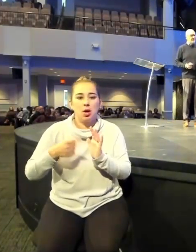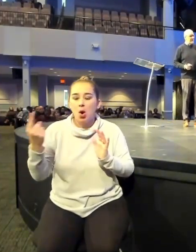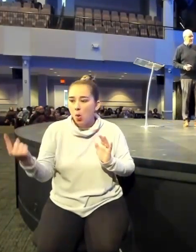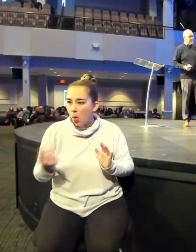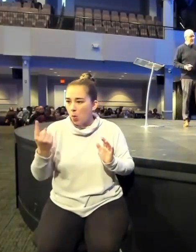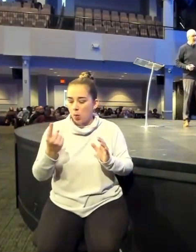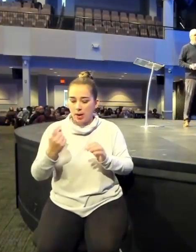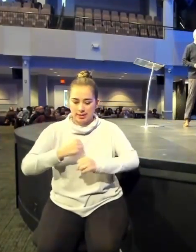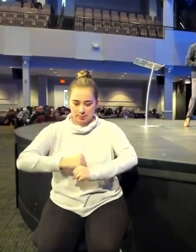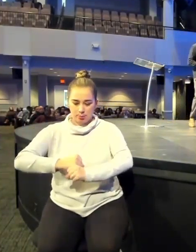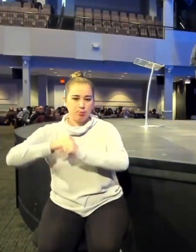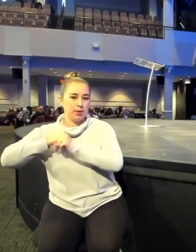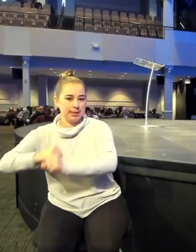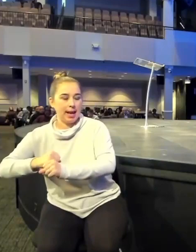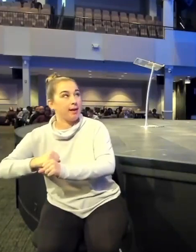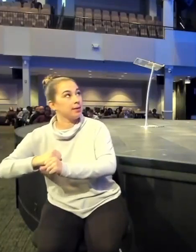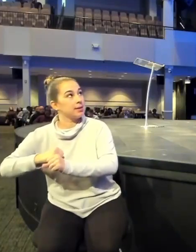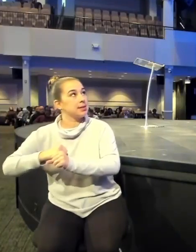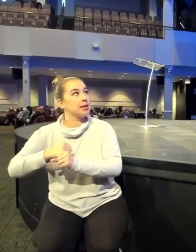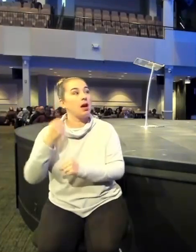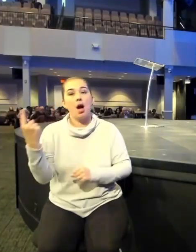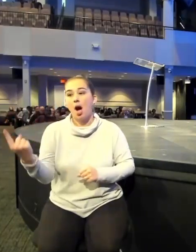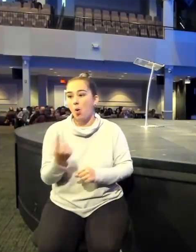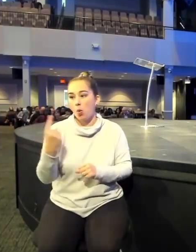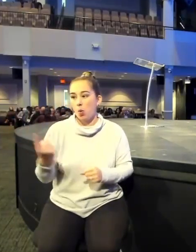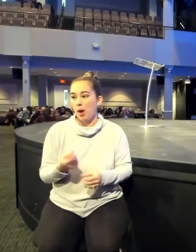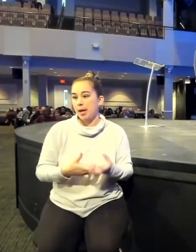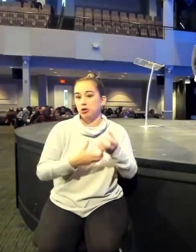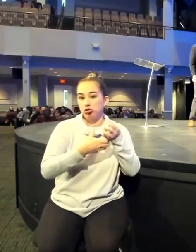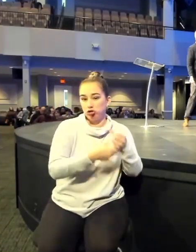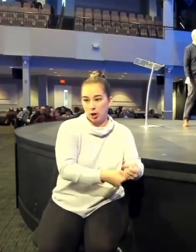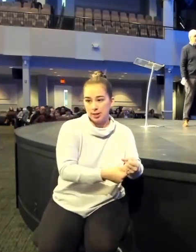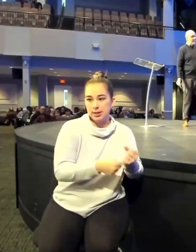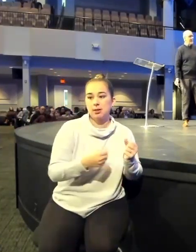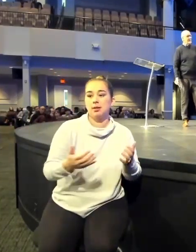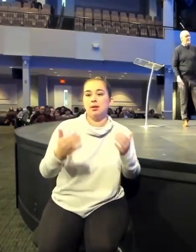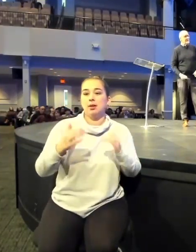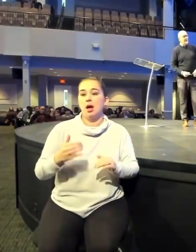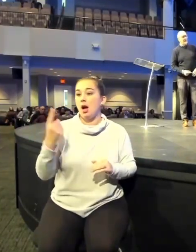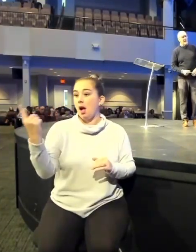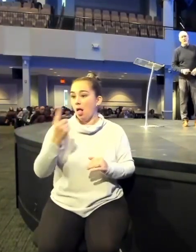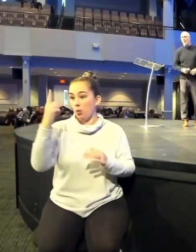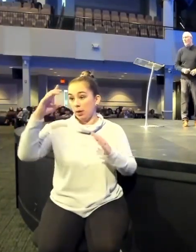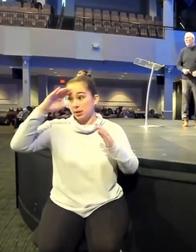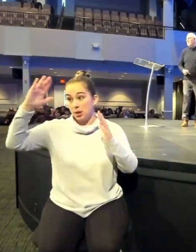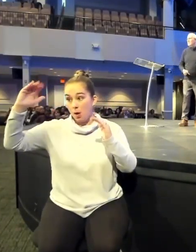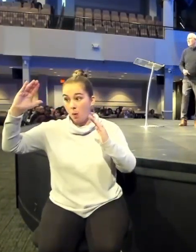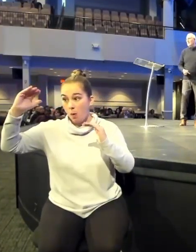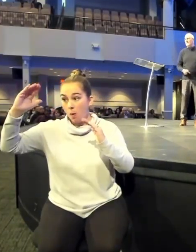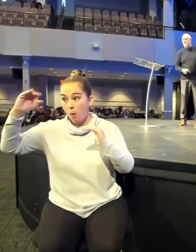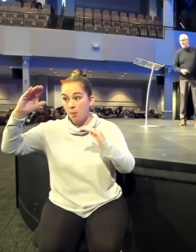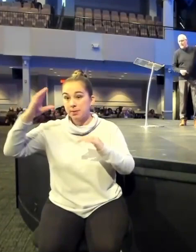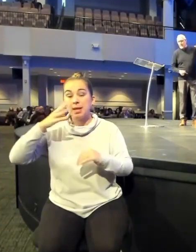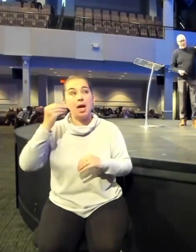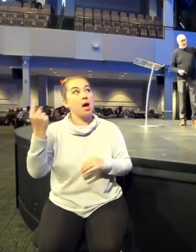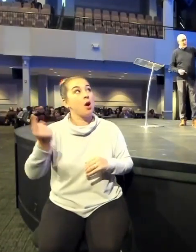protects. It always trusts. It always hopes. And it always